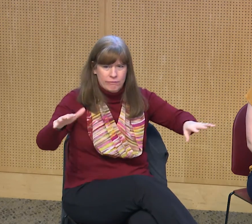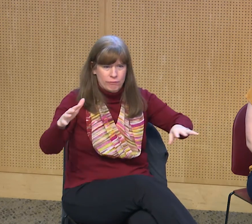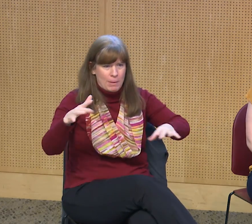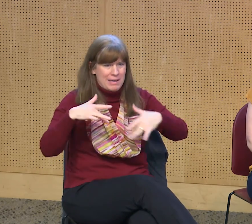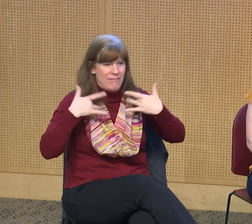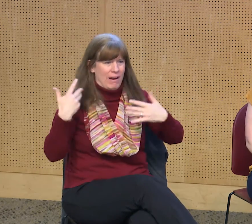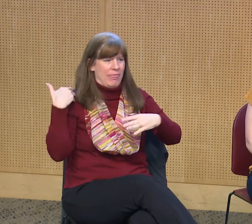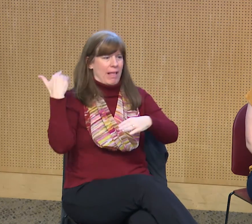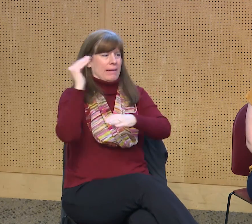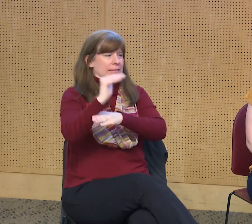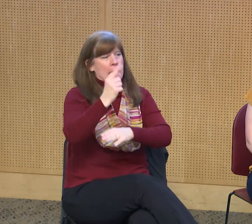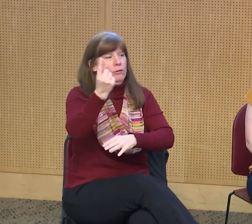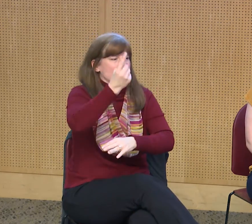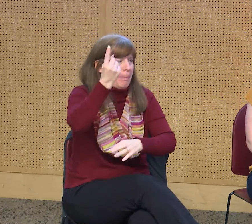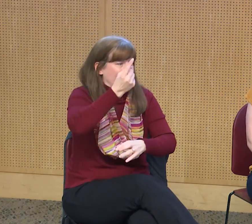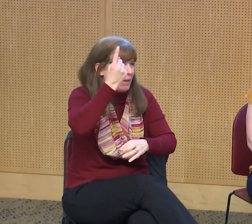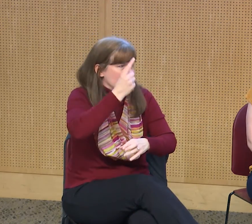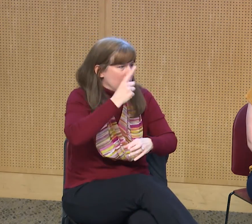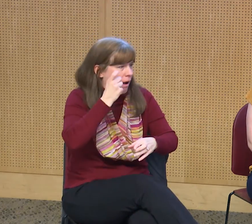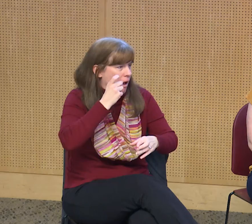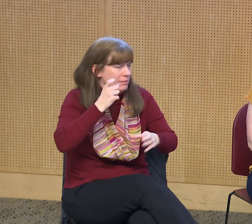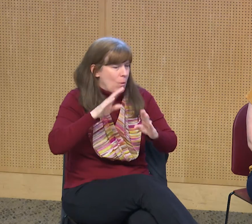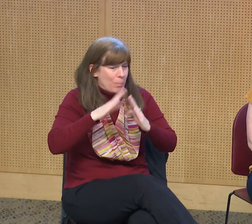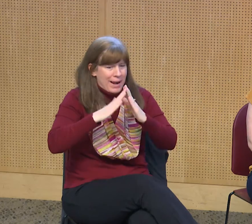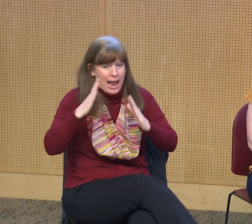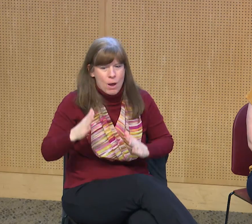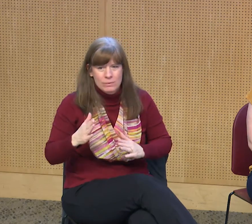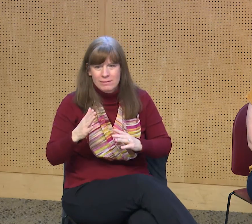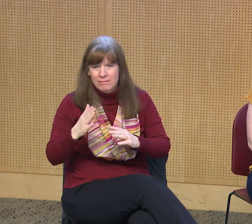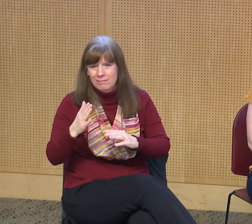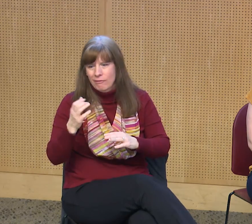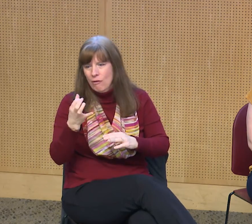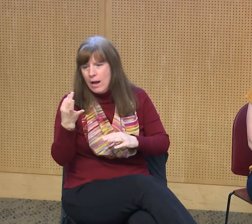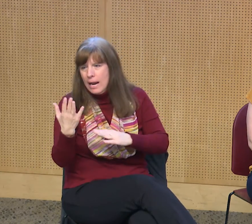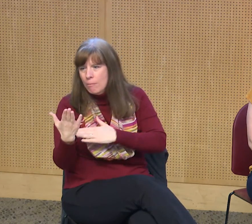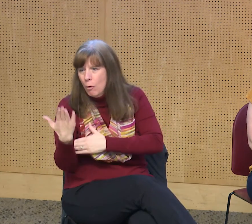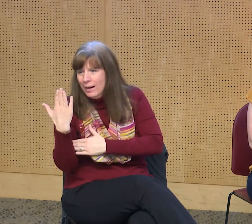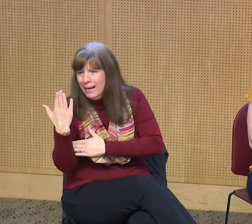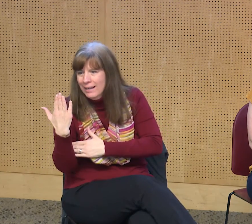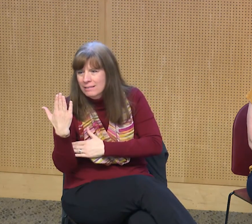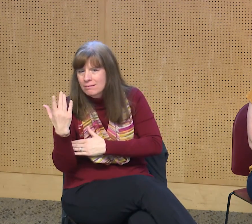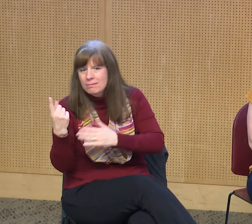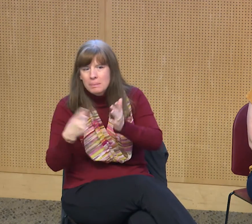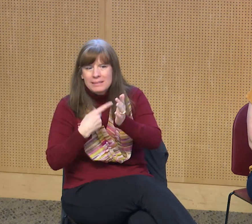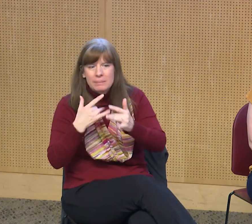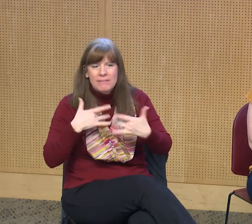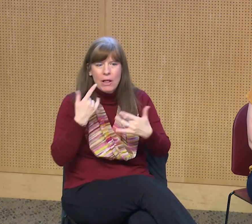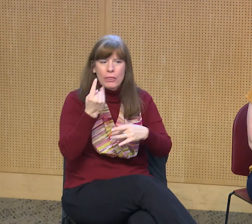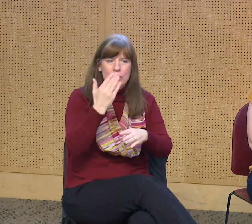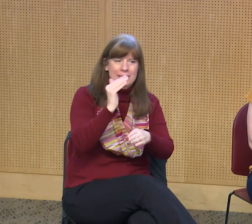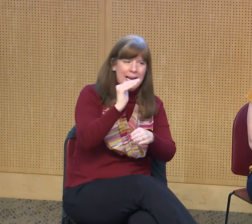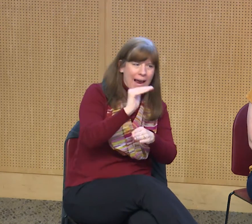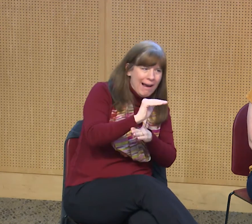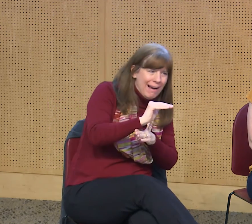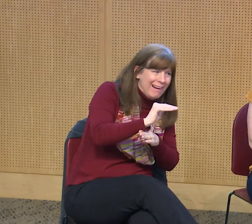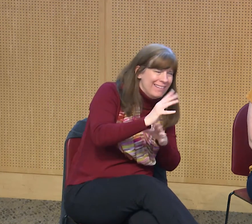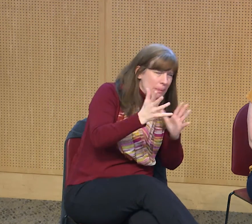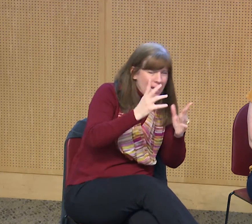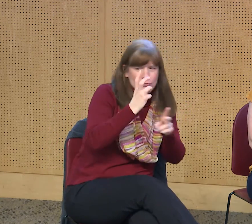after an event, another group comes into the room and it's a mess. If we have open house Friday morning, sometimes if